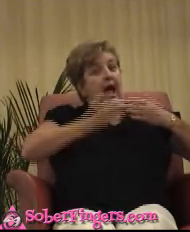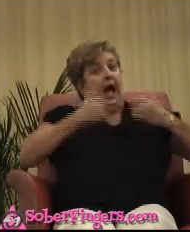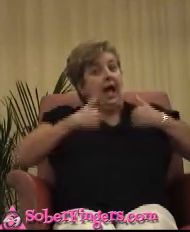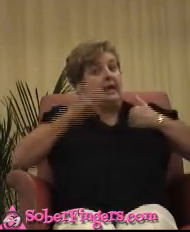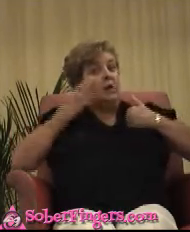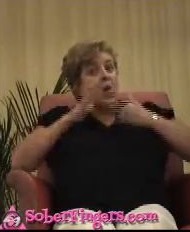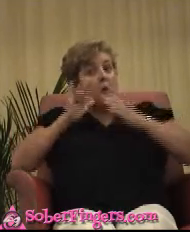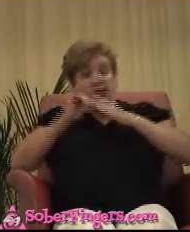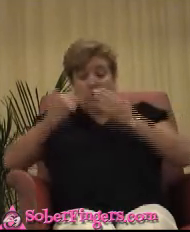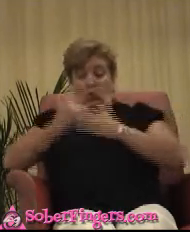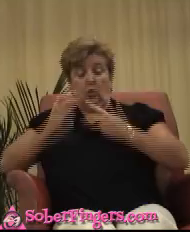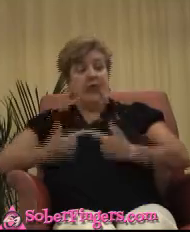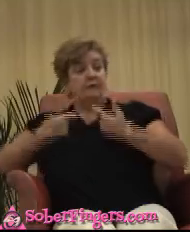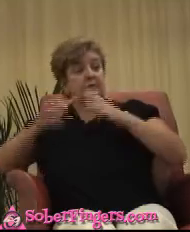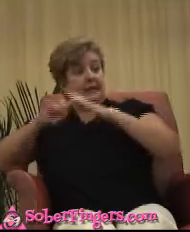my life as I knew it was ending.